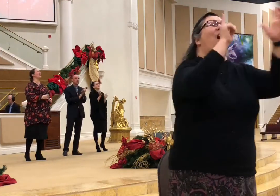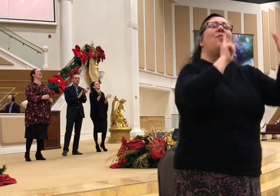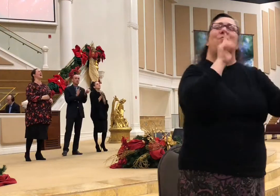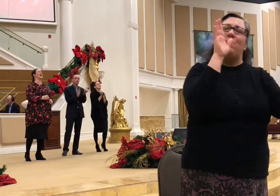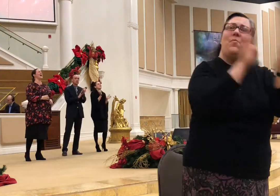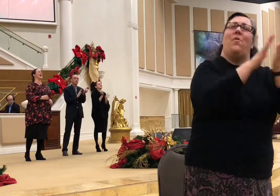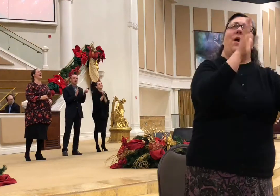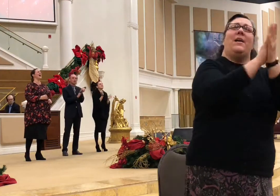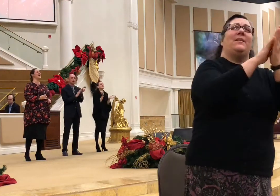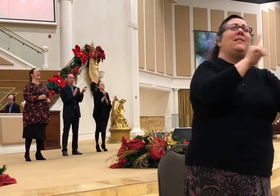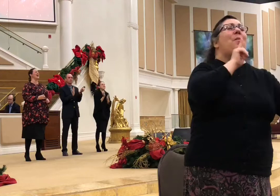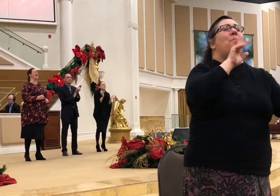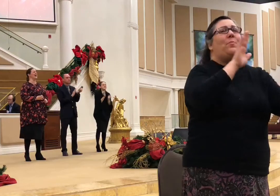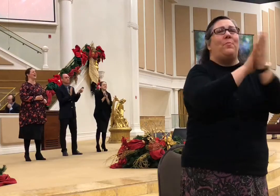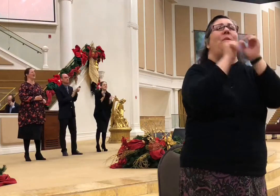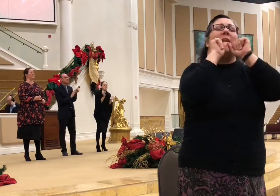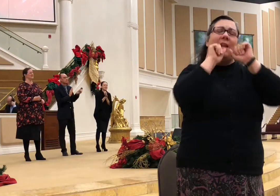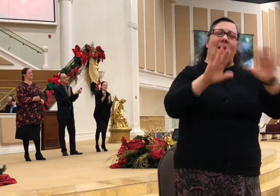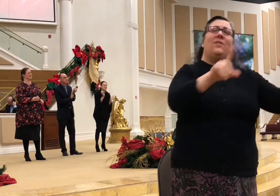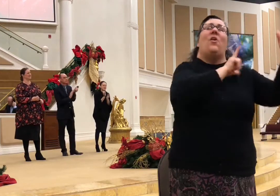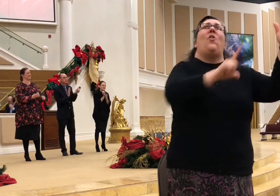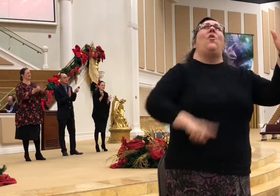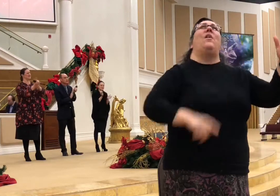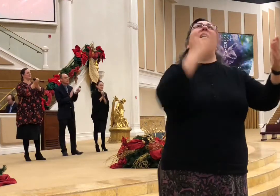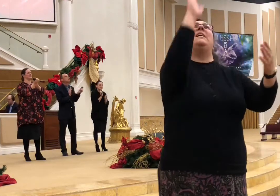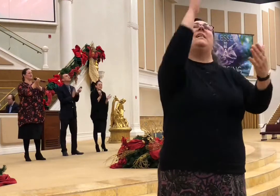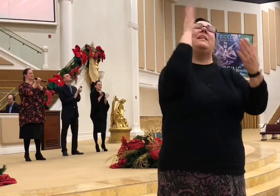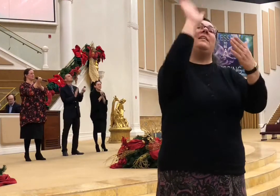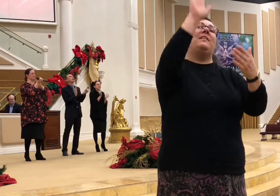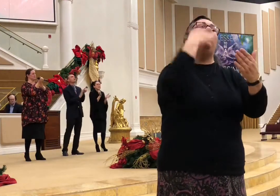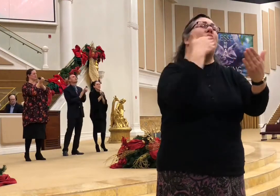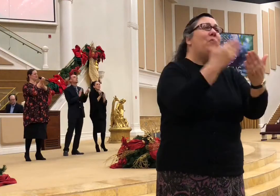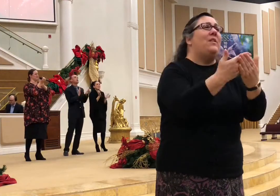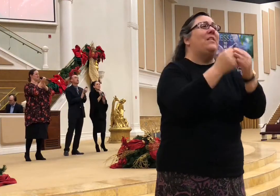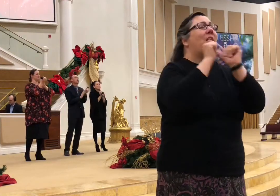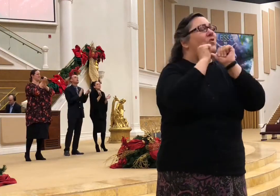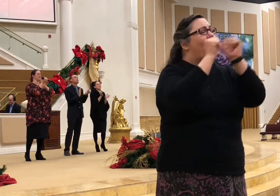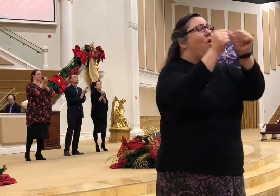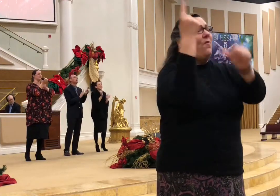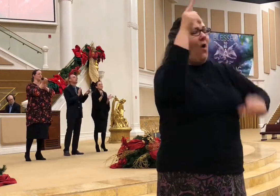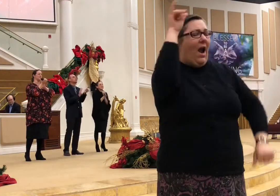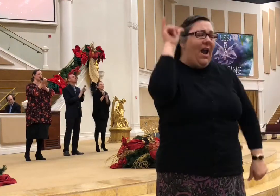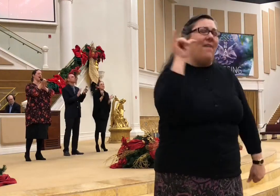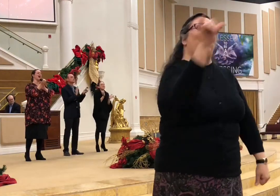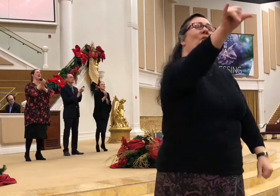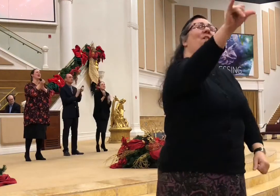bless the Lord who endures forever. He's great and greatly to be